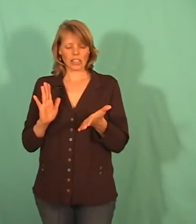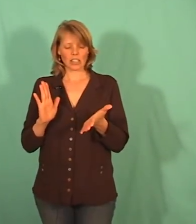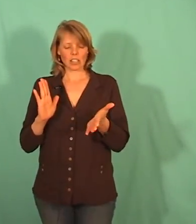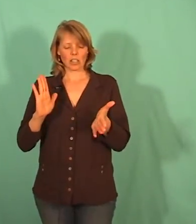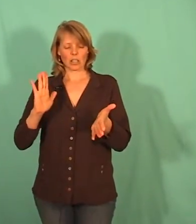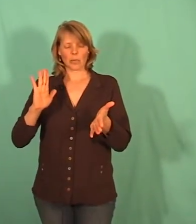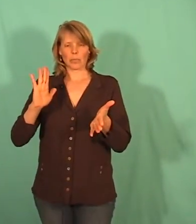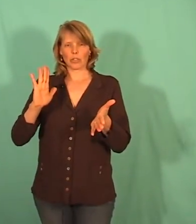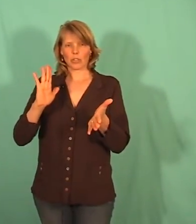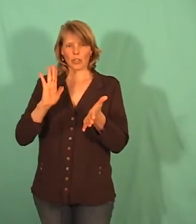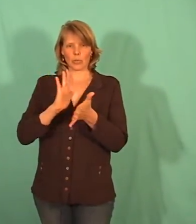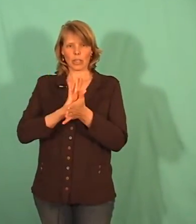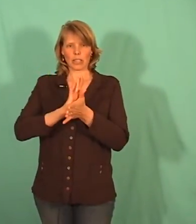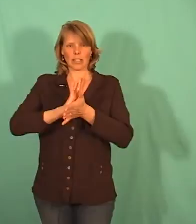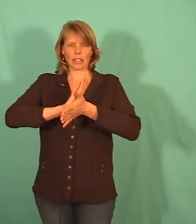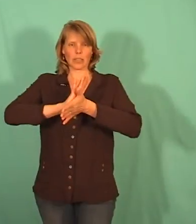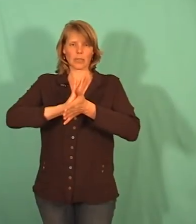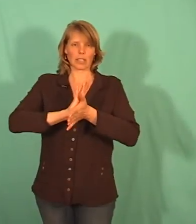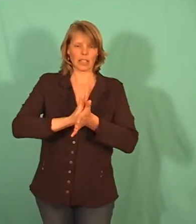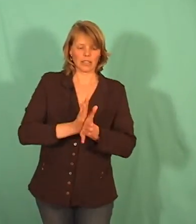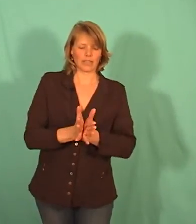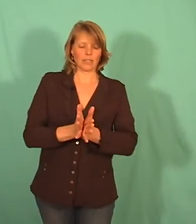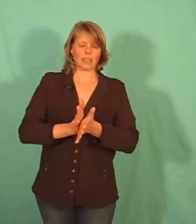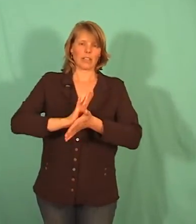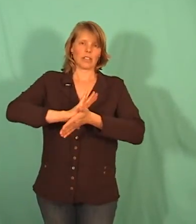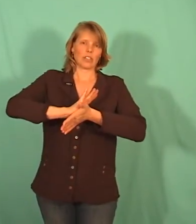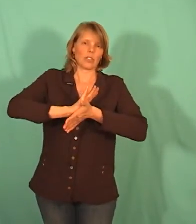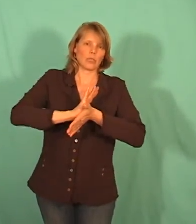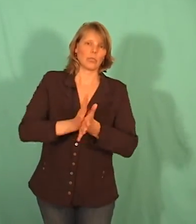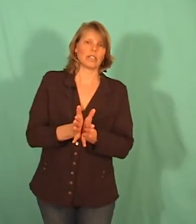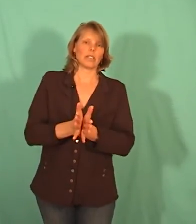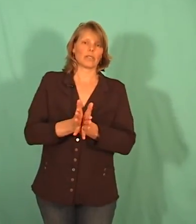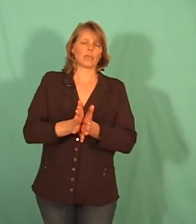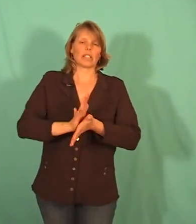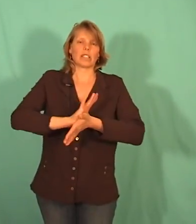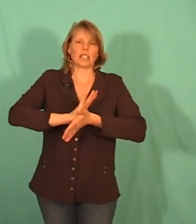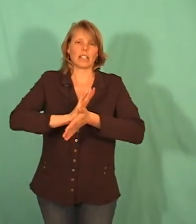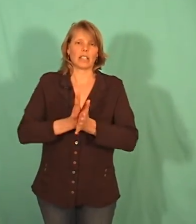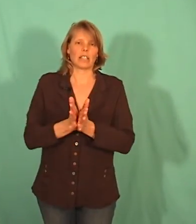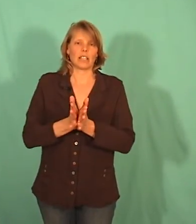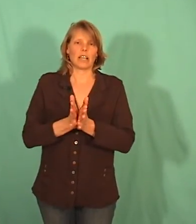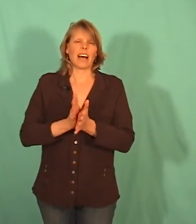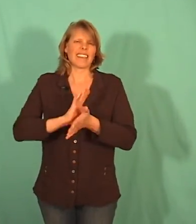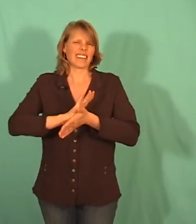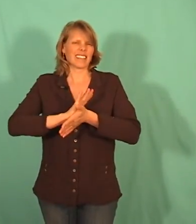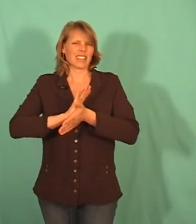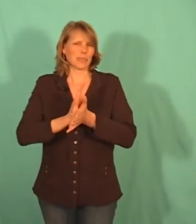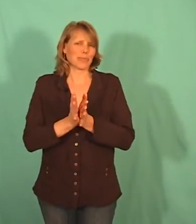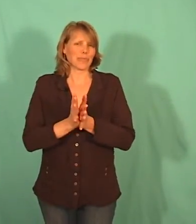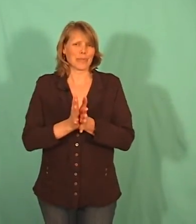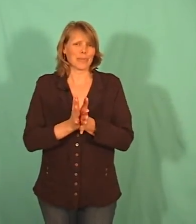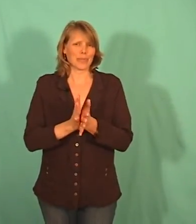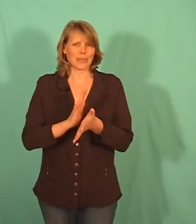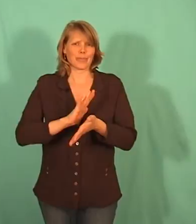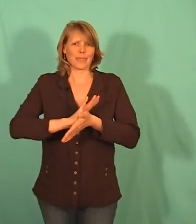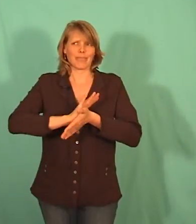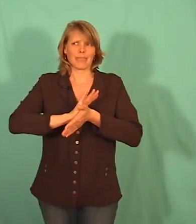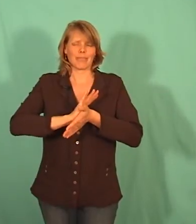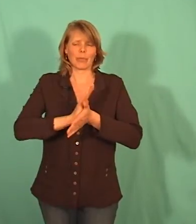Cheese. Put your two hands together and kind of squeeze and twist. I think it comes from some sort of way you